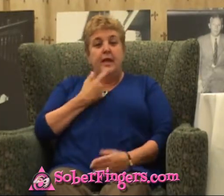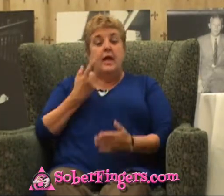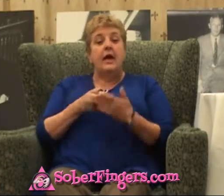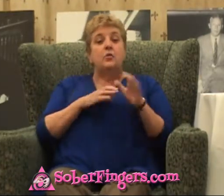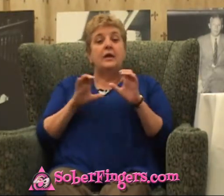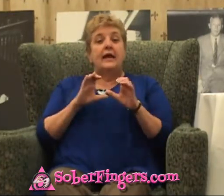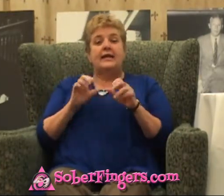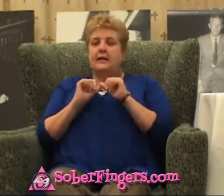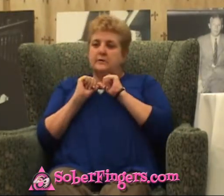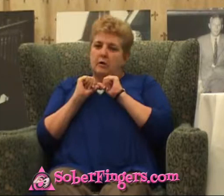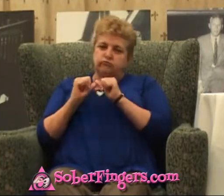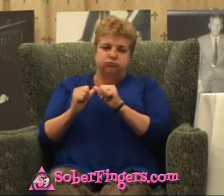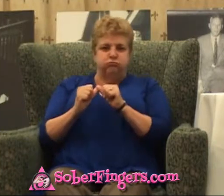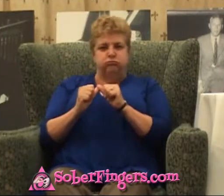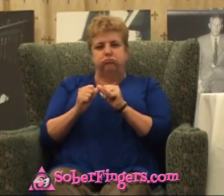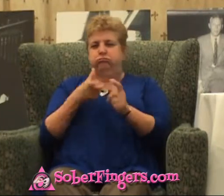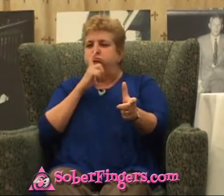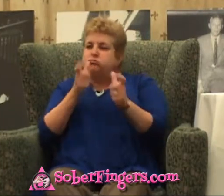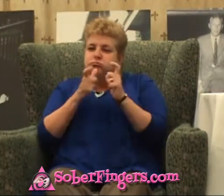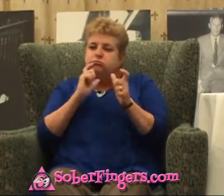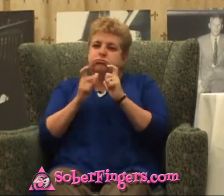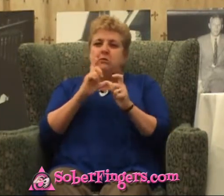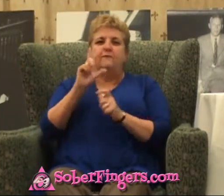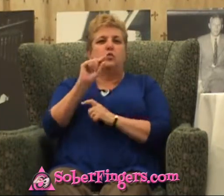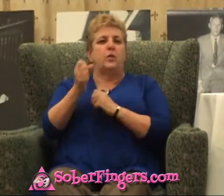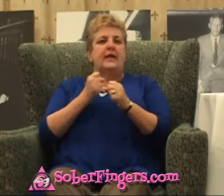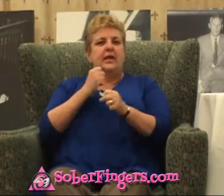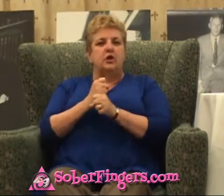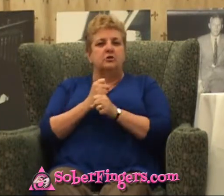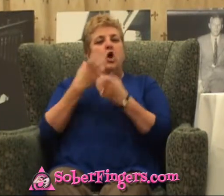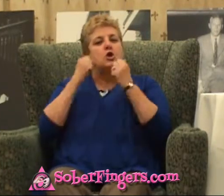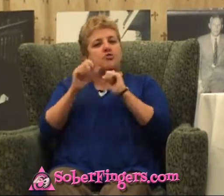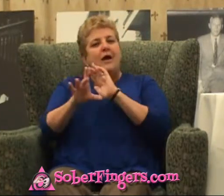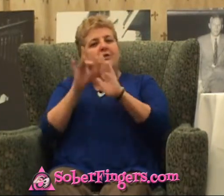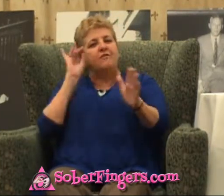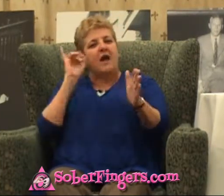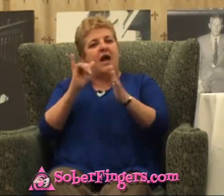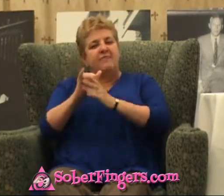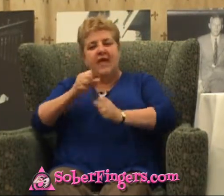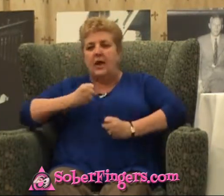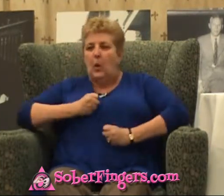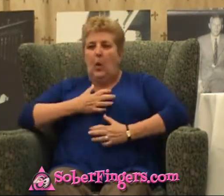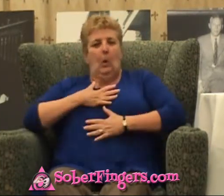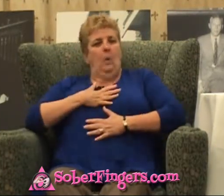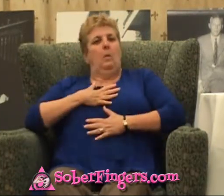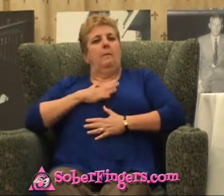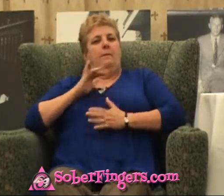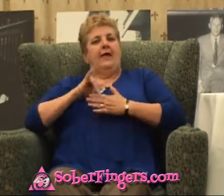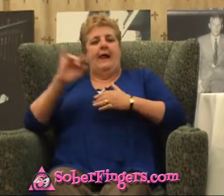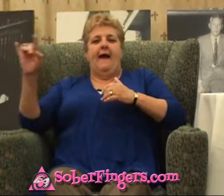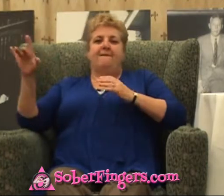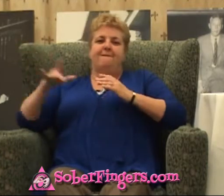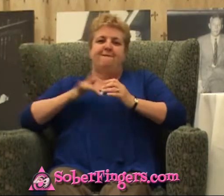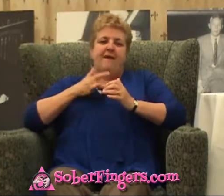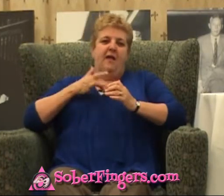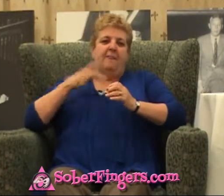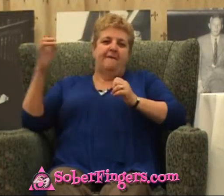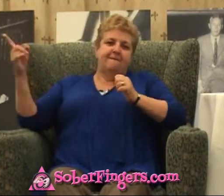pilgrimage to recapture the bliss that I felt in that very first night when I had just enough alcohol